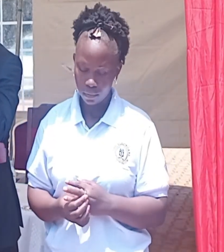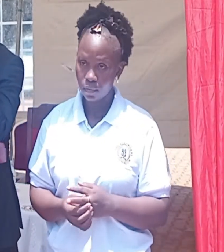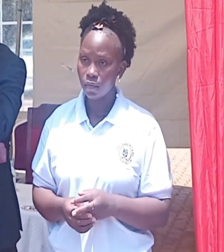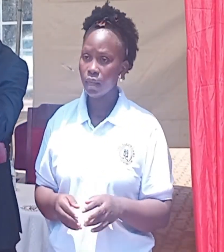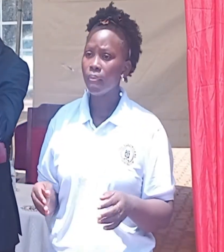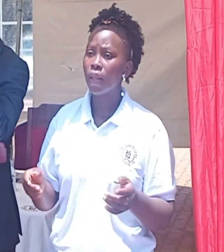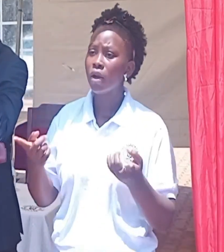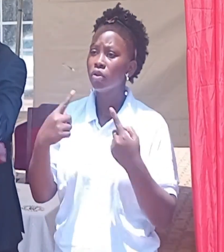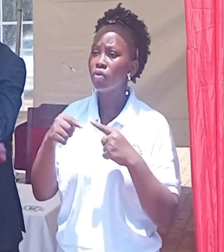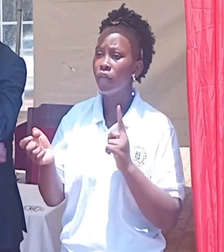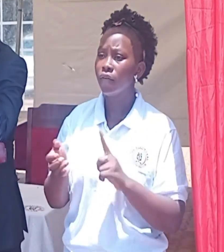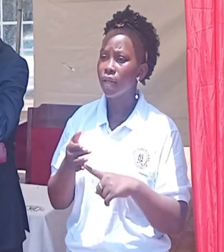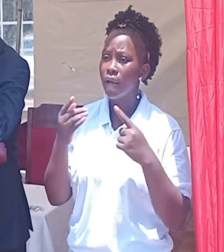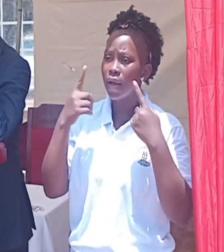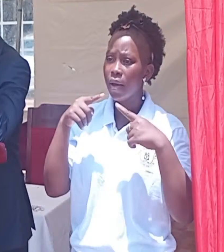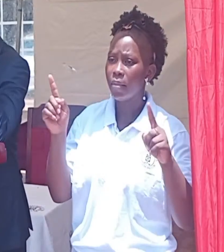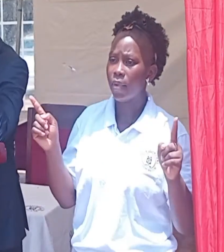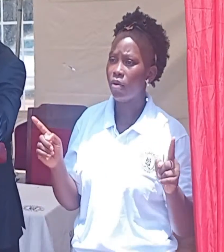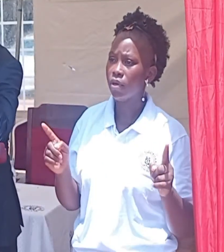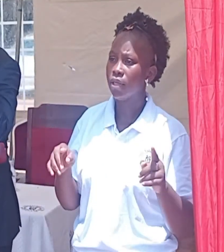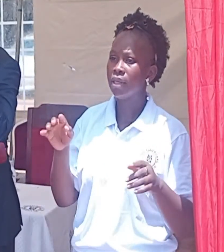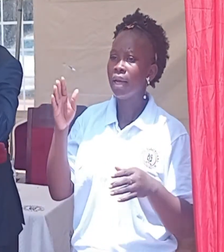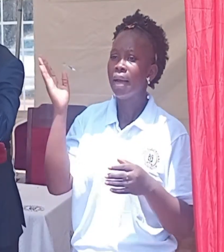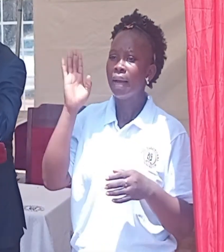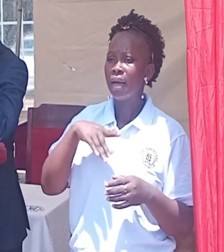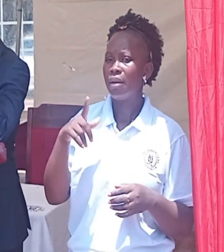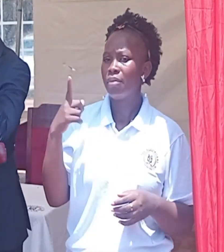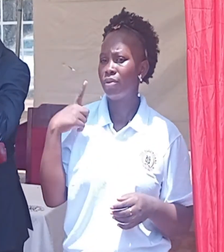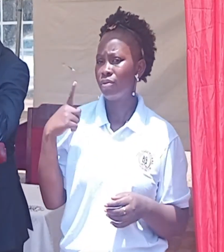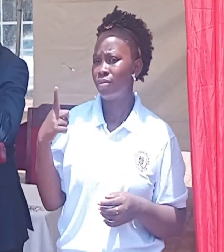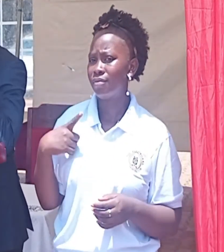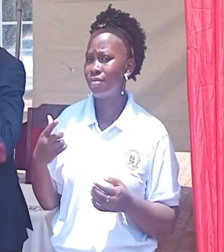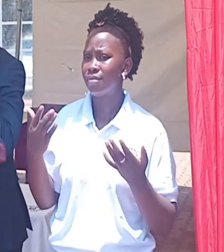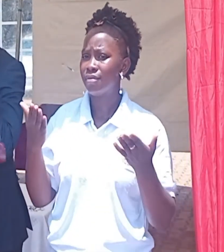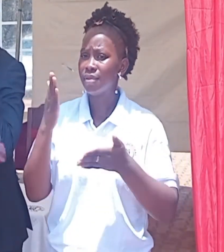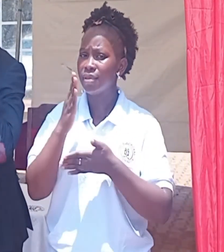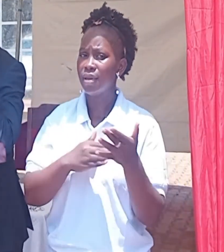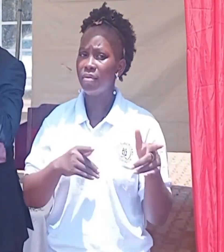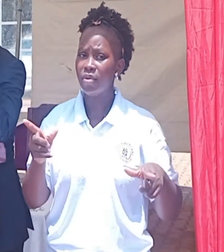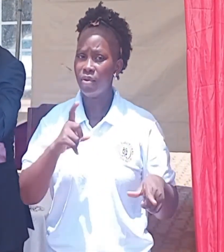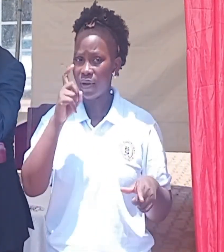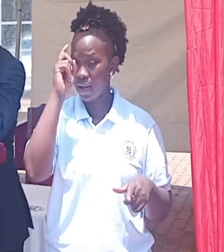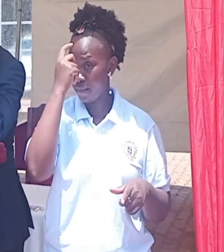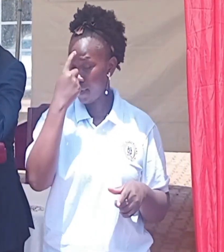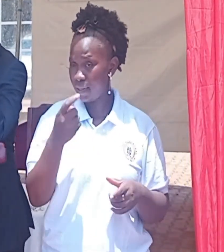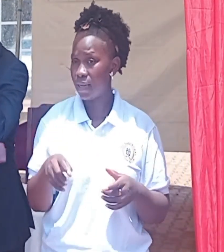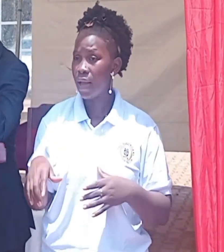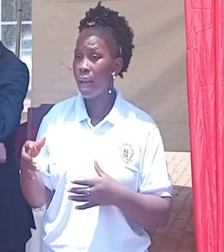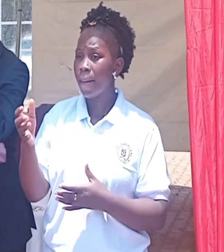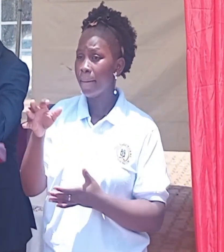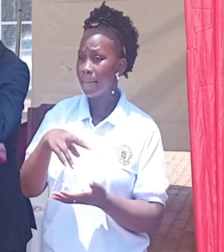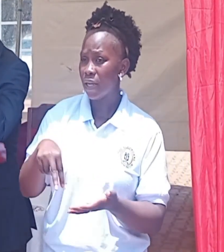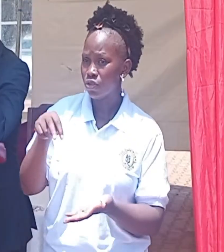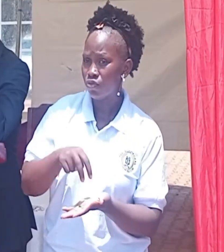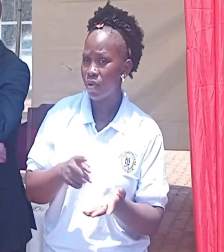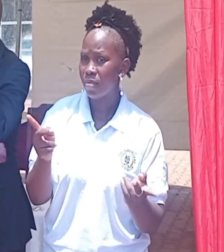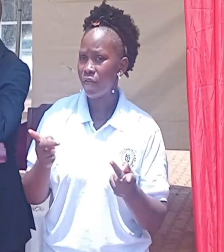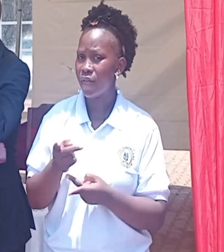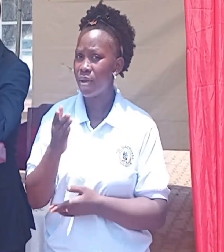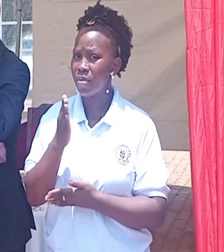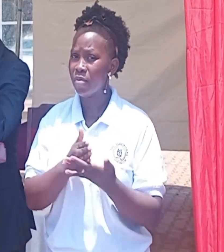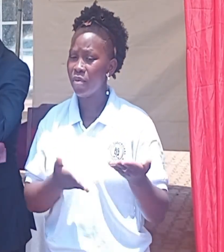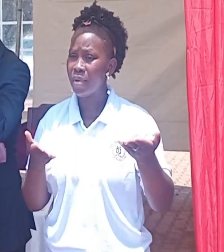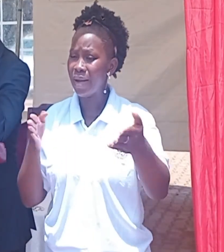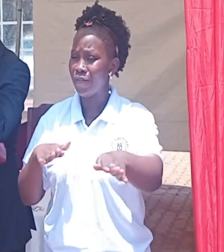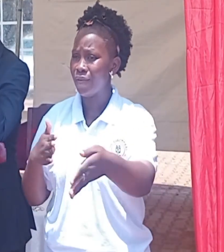Yes, twafunye amawulire ky'omukisa mubi nti waaliwo abalooko gavumenti abasunsulwamu mu bifo bimu